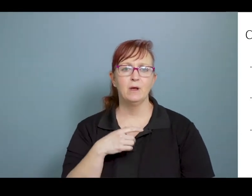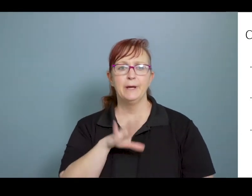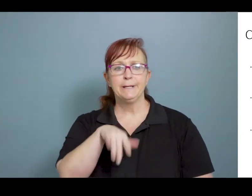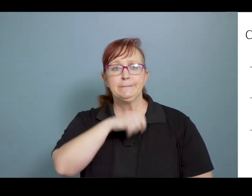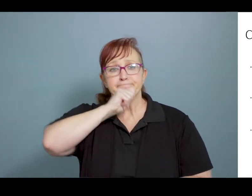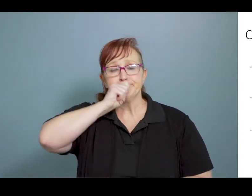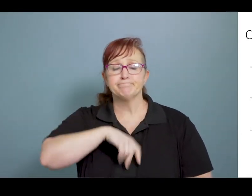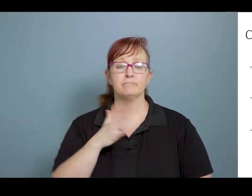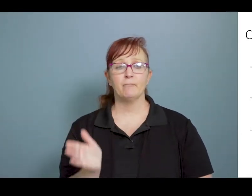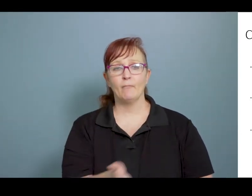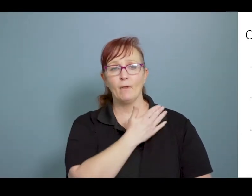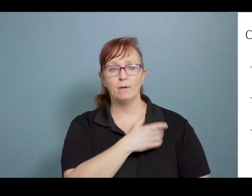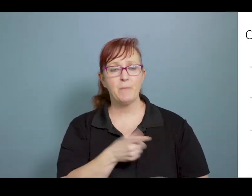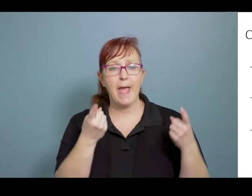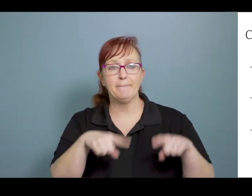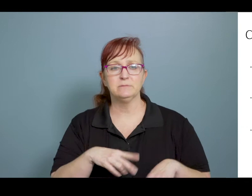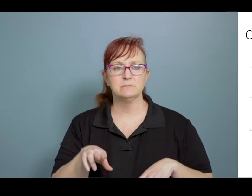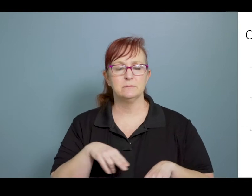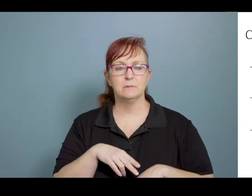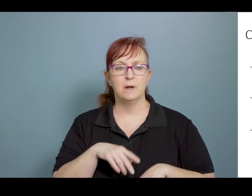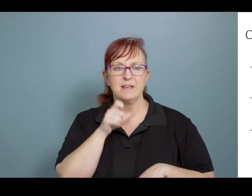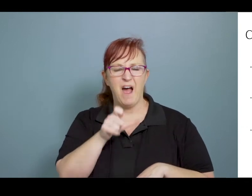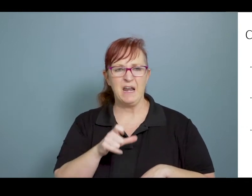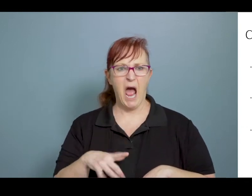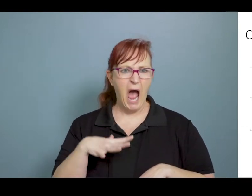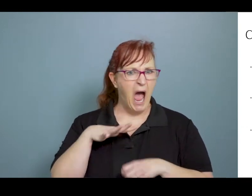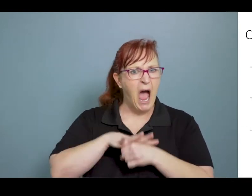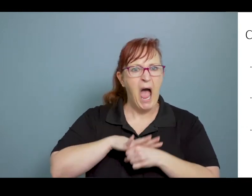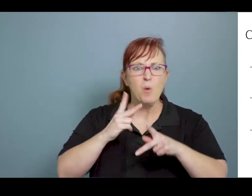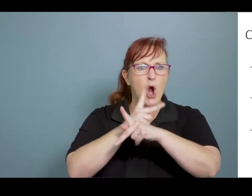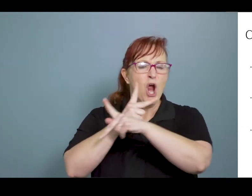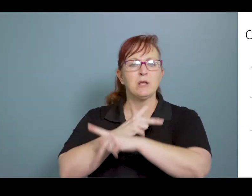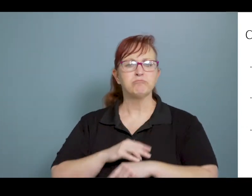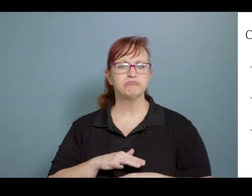past those, and they generally don't stick with us throughout the day.